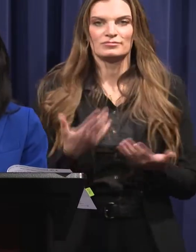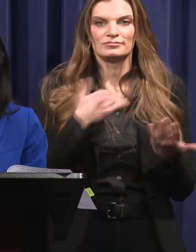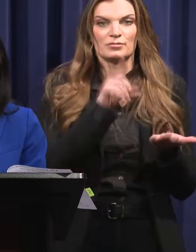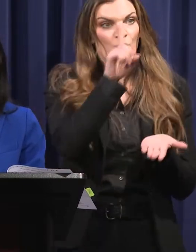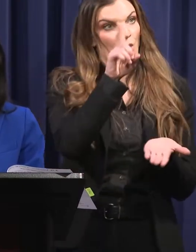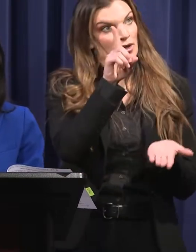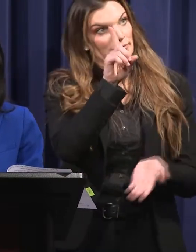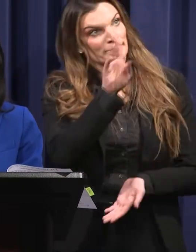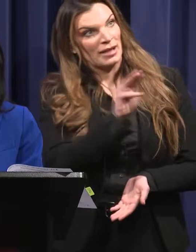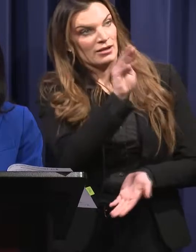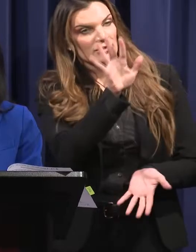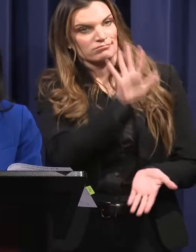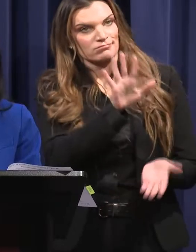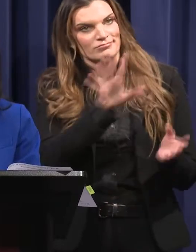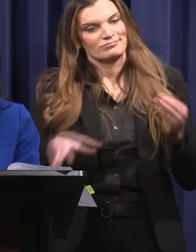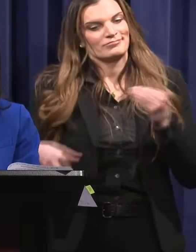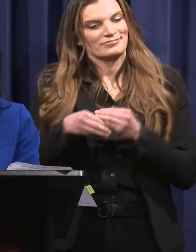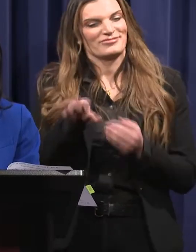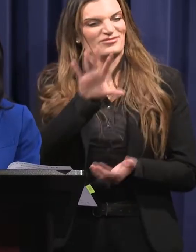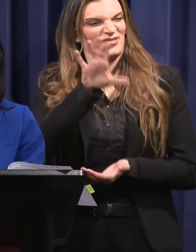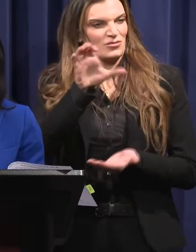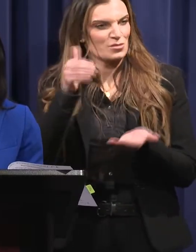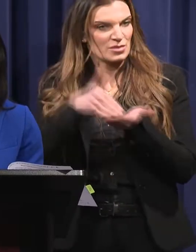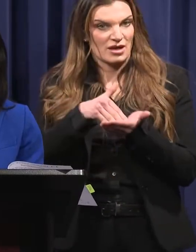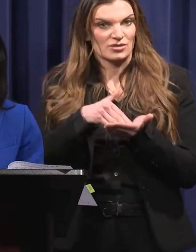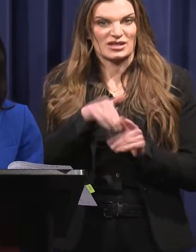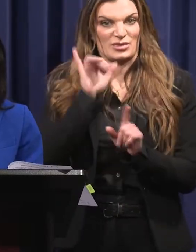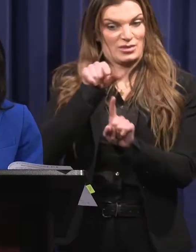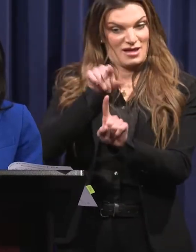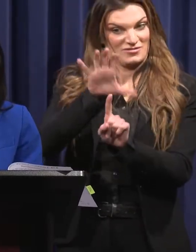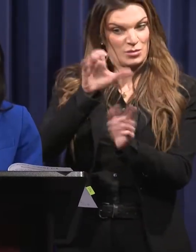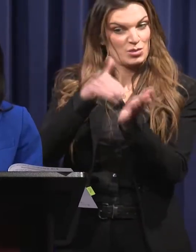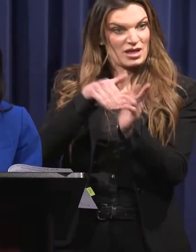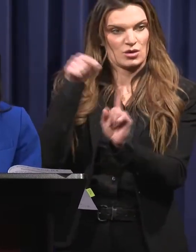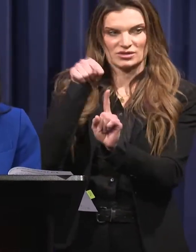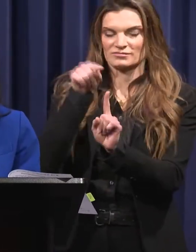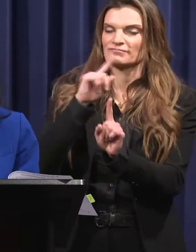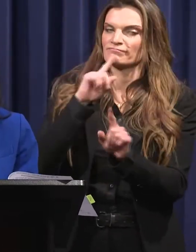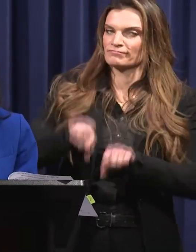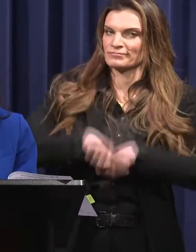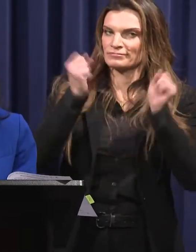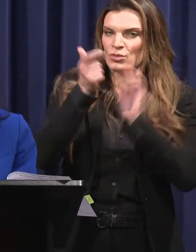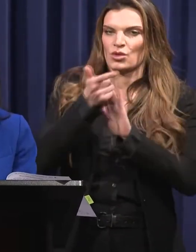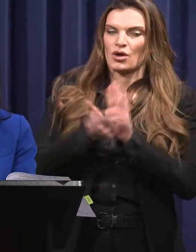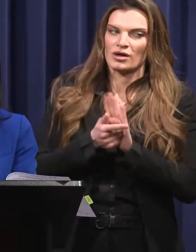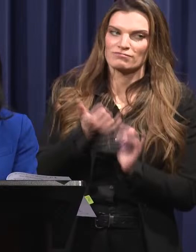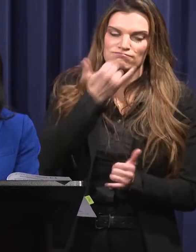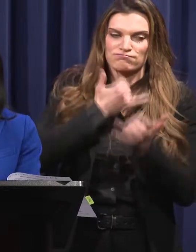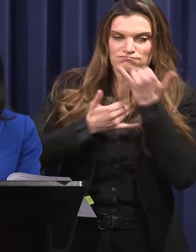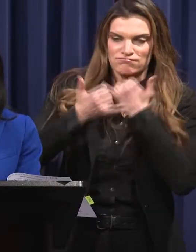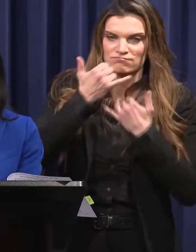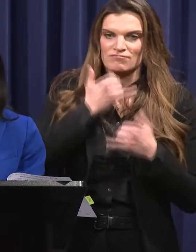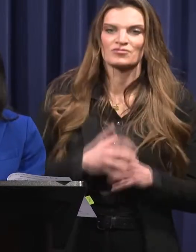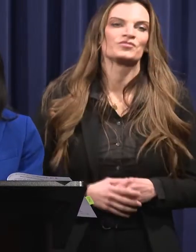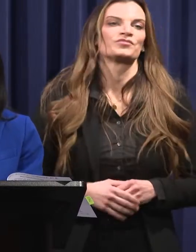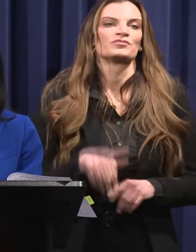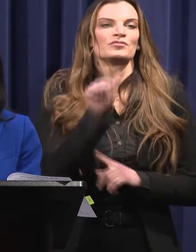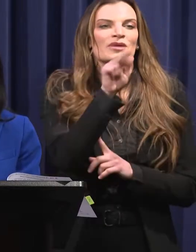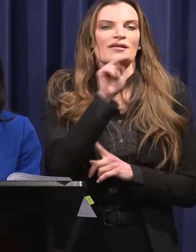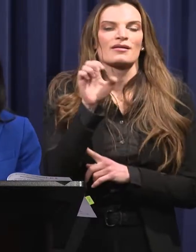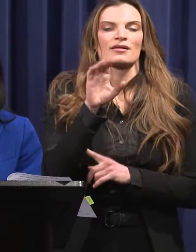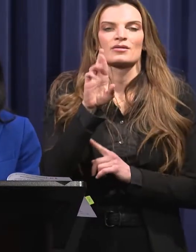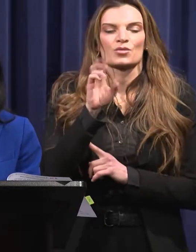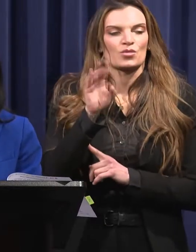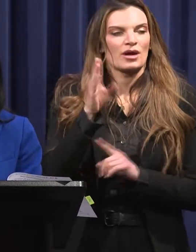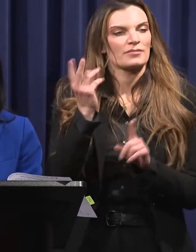$525,000 that we allege was not obtained legally. So consequently, Anne and Rob Menard